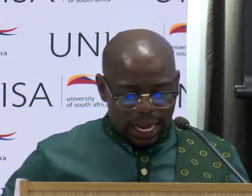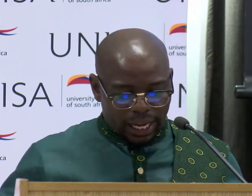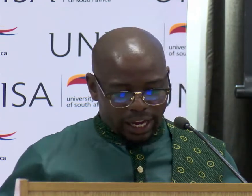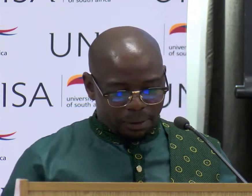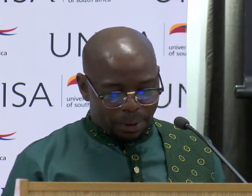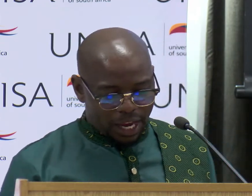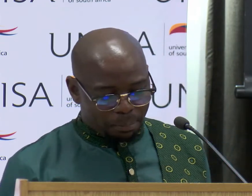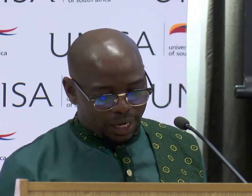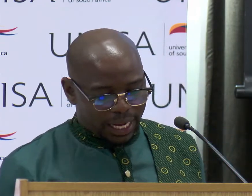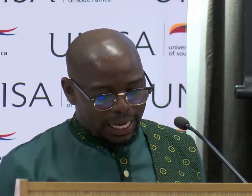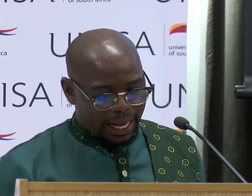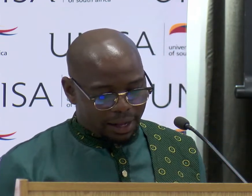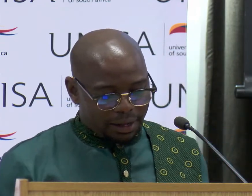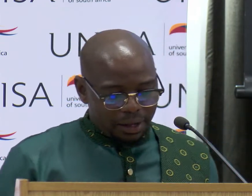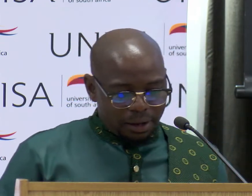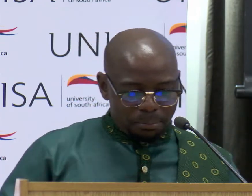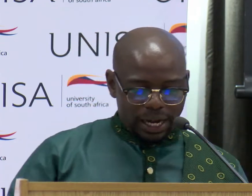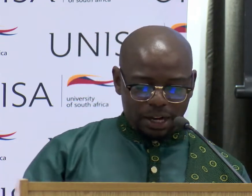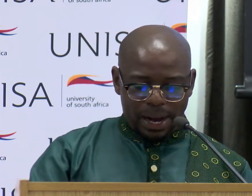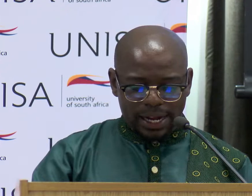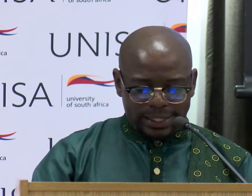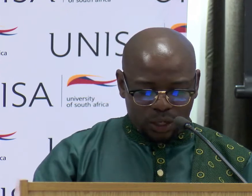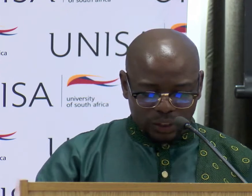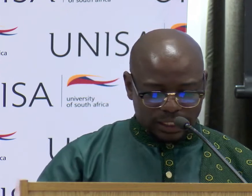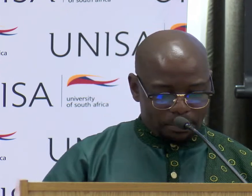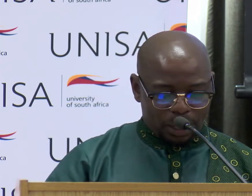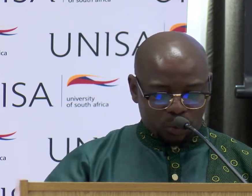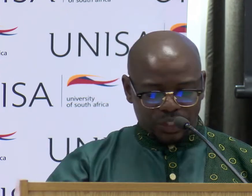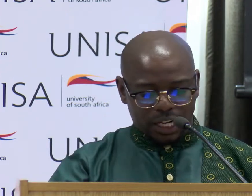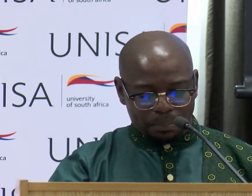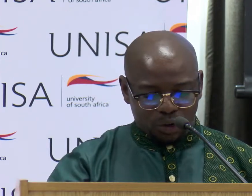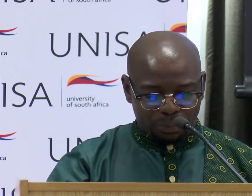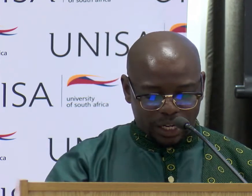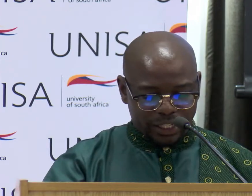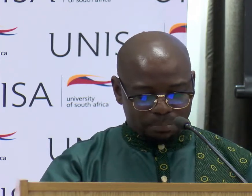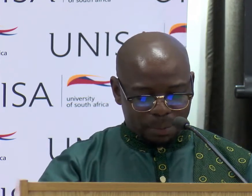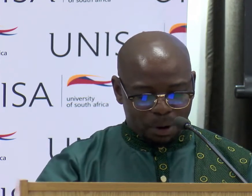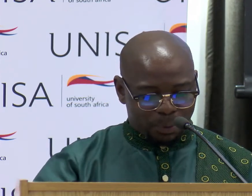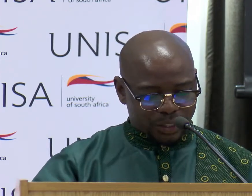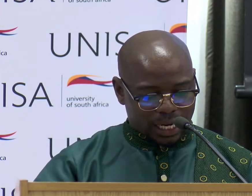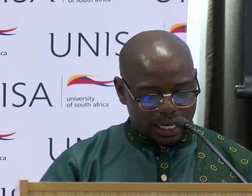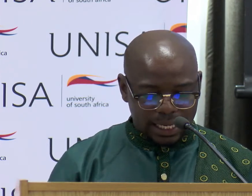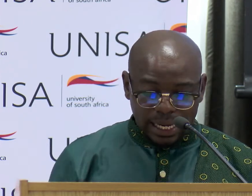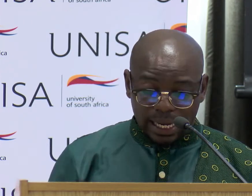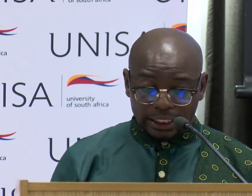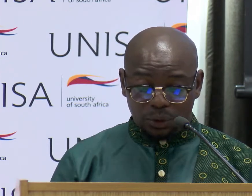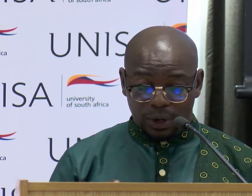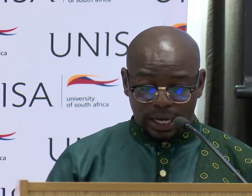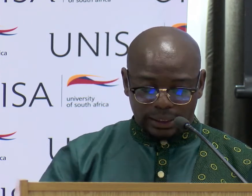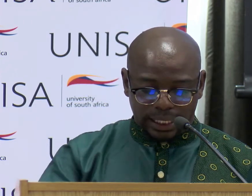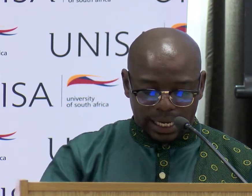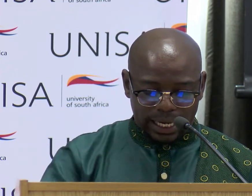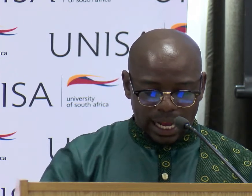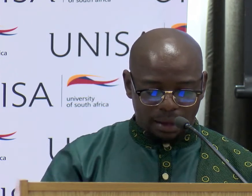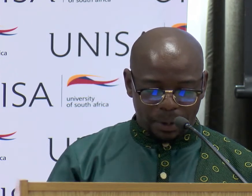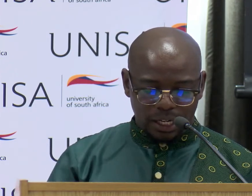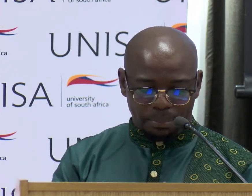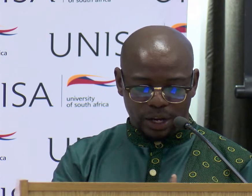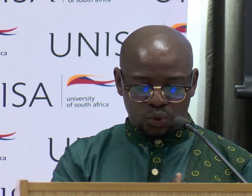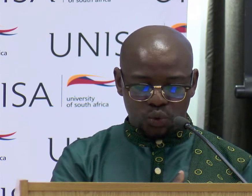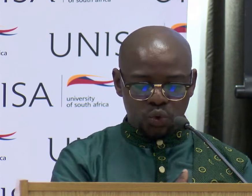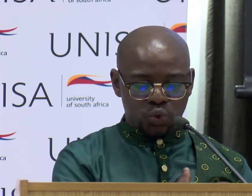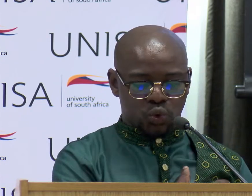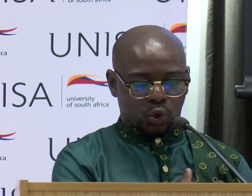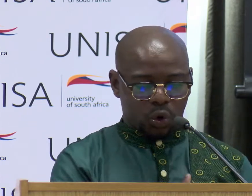ntho gale ba e bolela ba re ba e hlalosa baruti badumedi ba popota ka jeno kharejana e